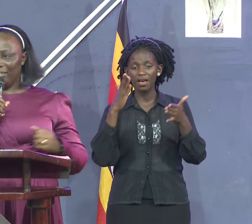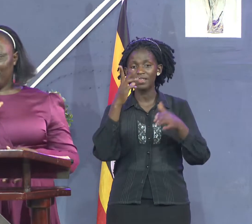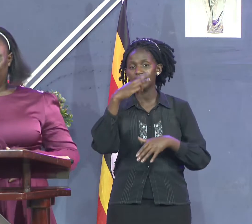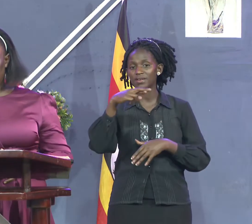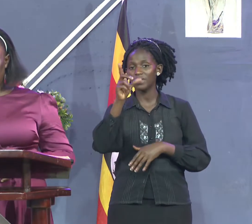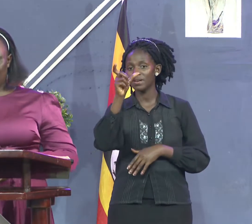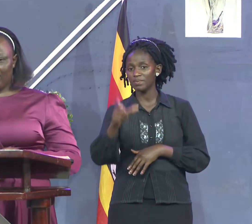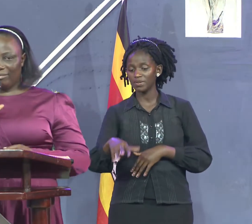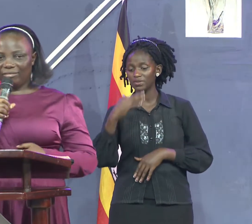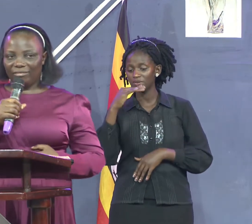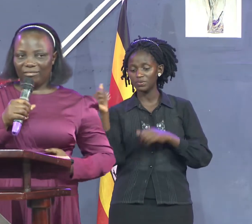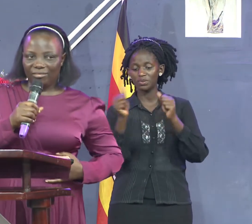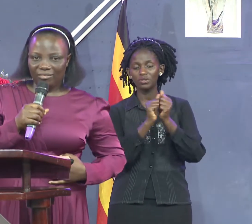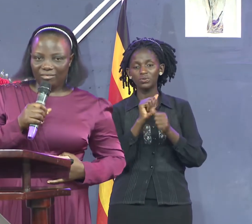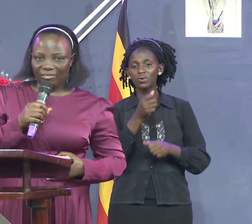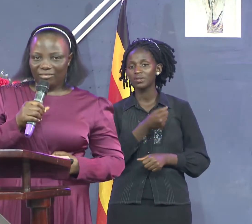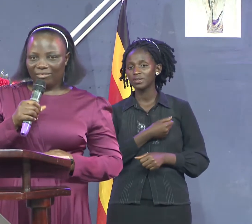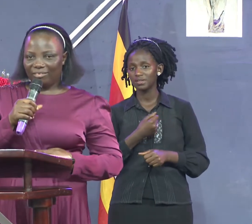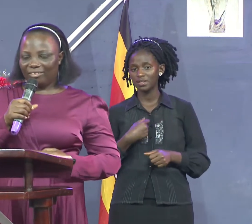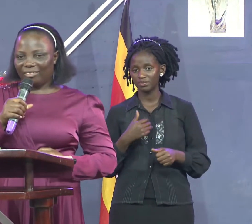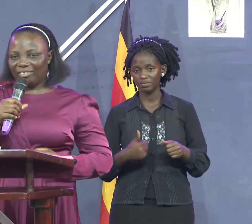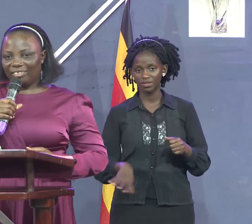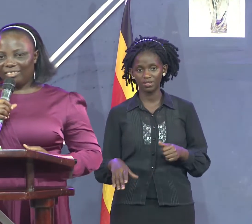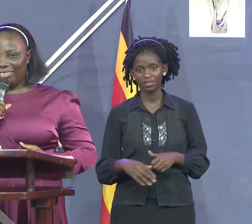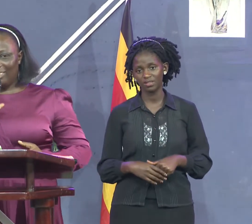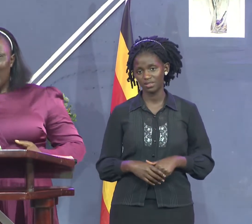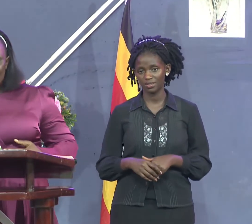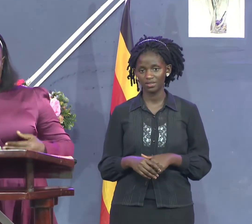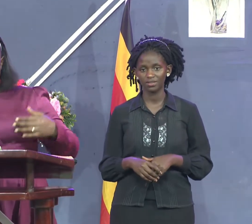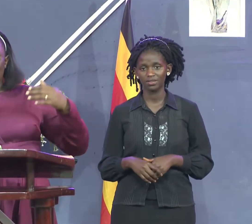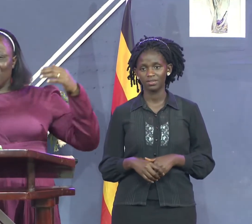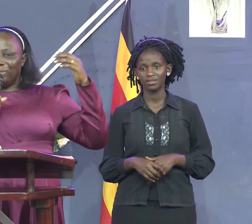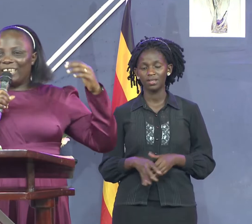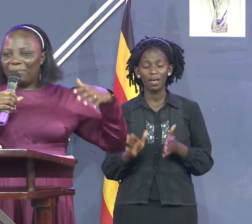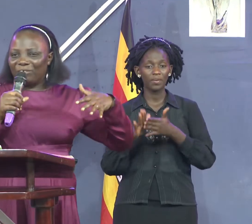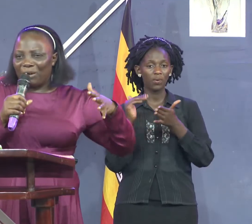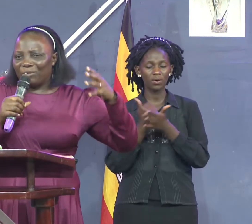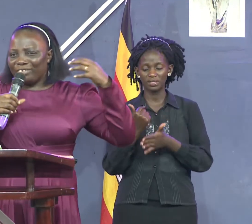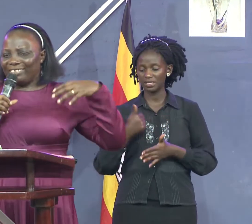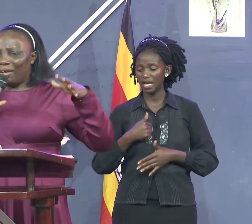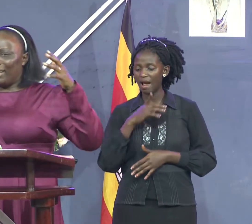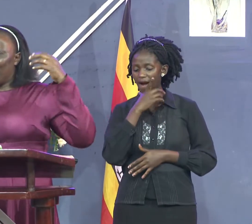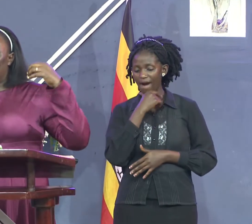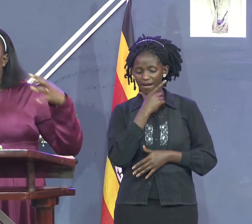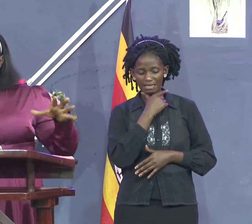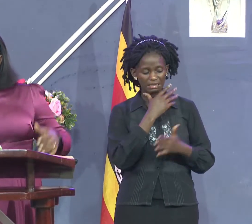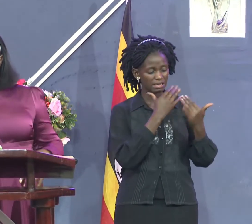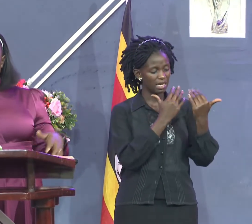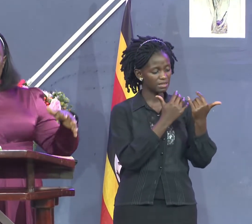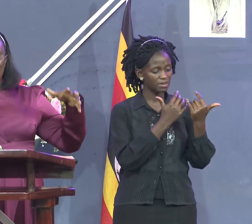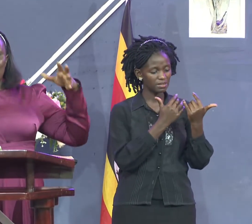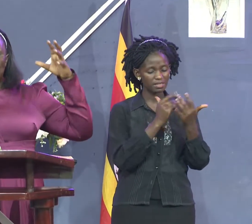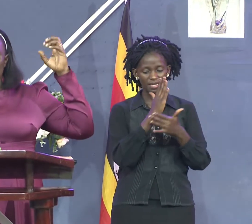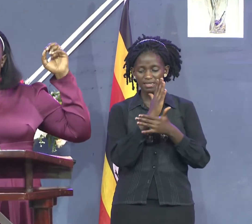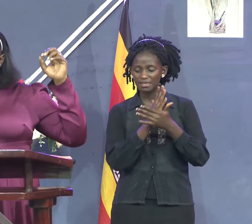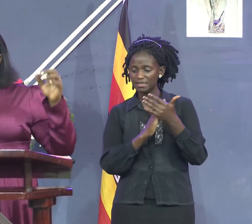bamaama. I wouldn't qualify to be the right person to speak to mothers. Nze nandisuubidde abantu abakuziza abaana baabwe